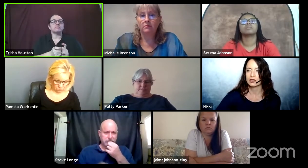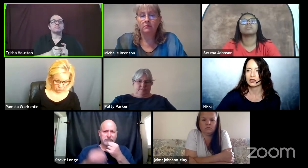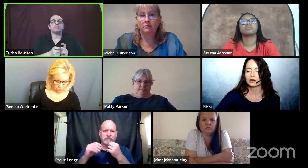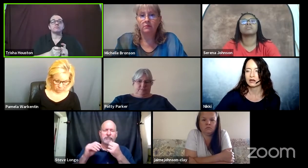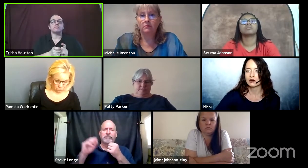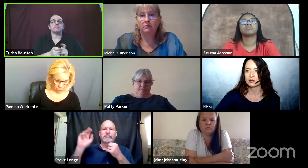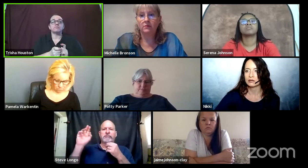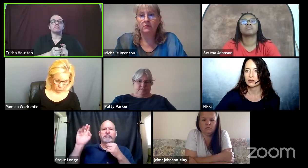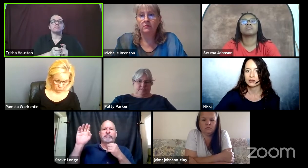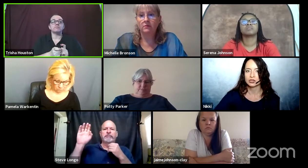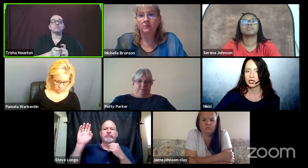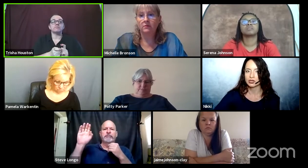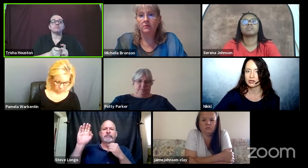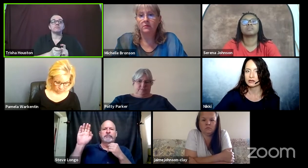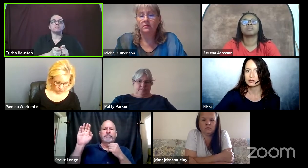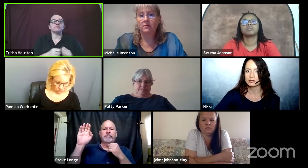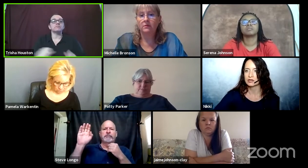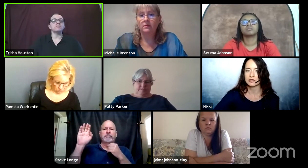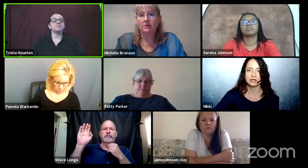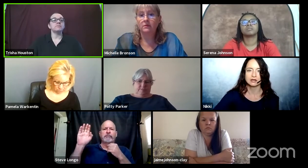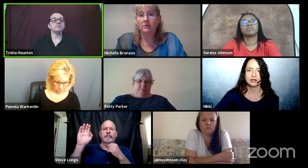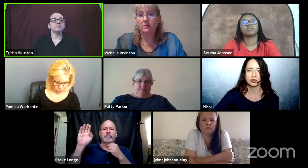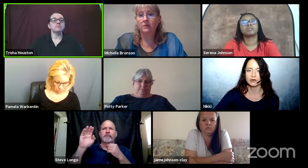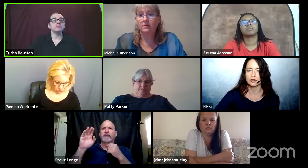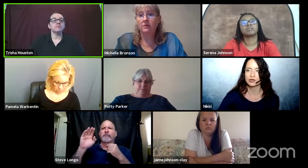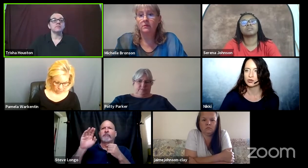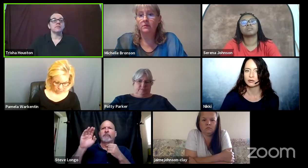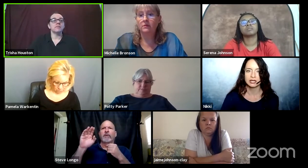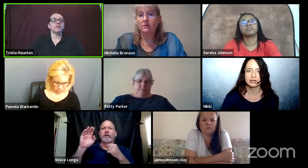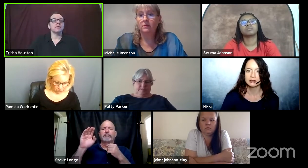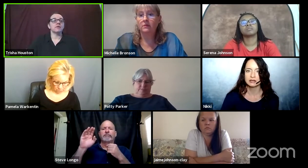Any changes when speaking to the approval of June minutes?